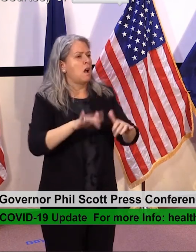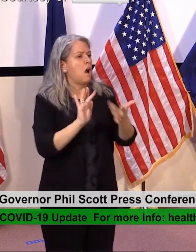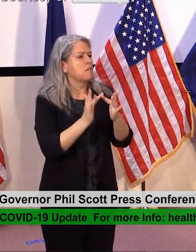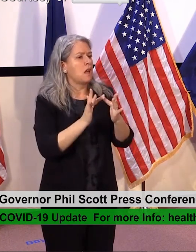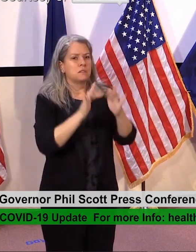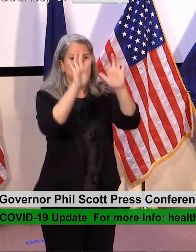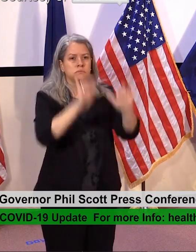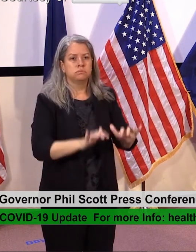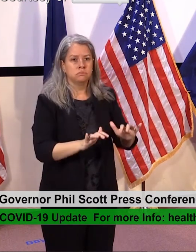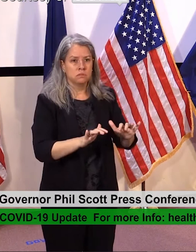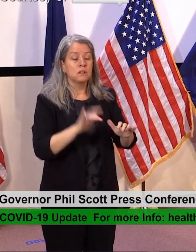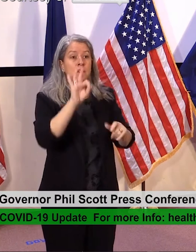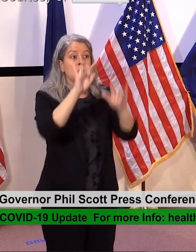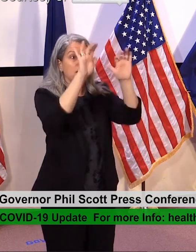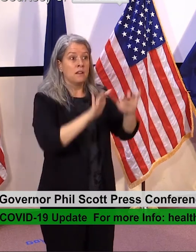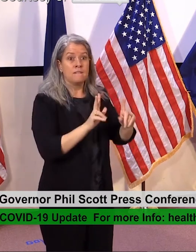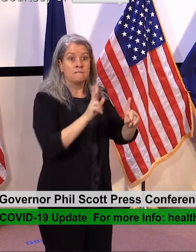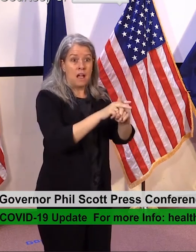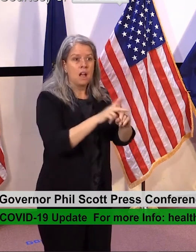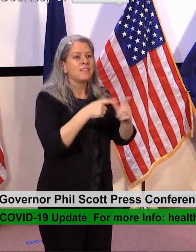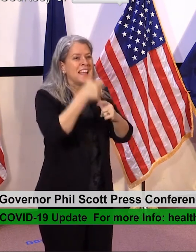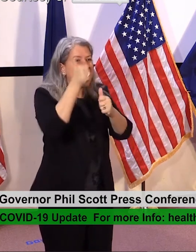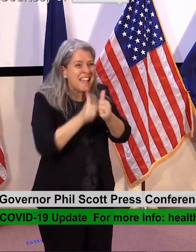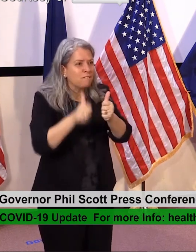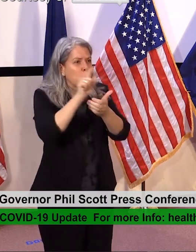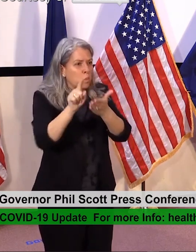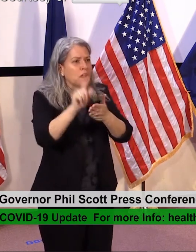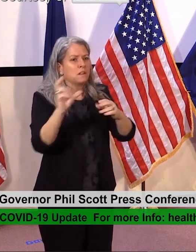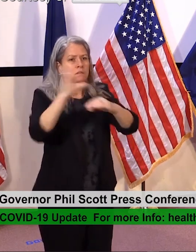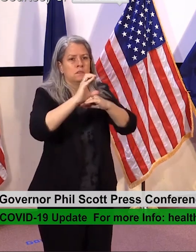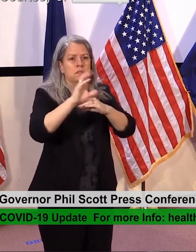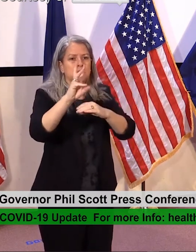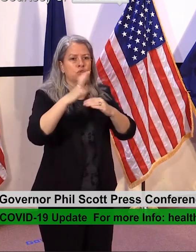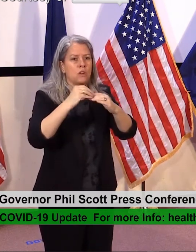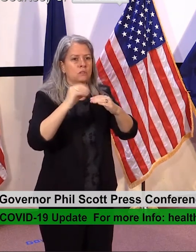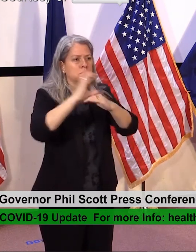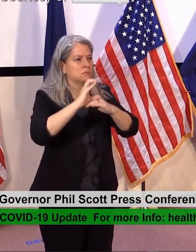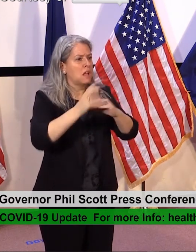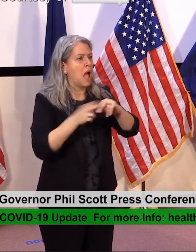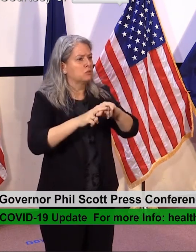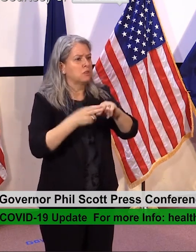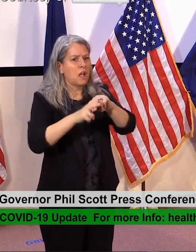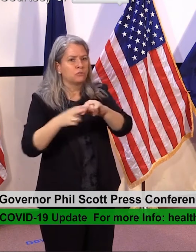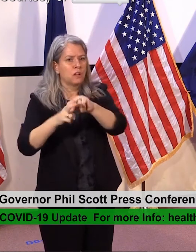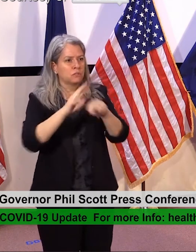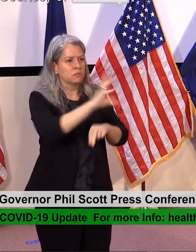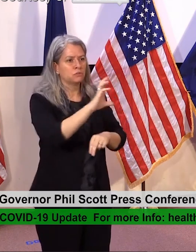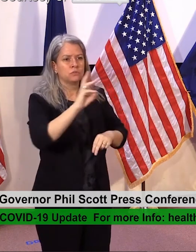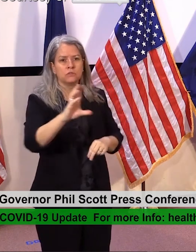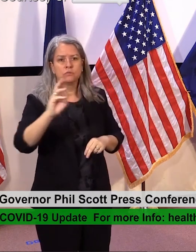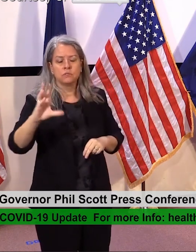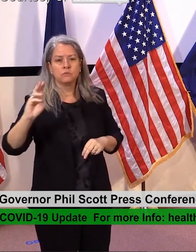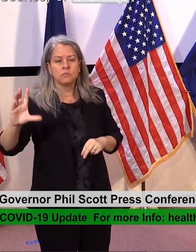additional $600 added each week. Third, support will also be available to